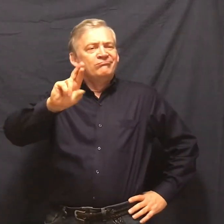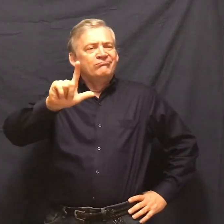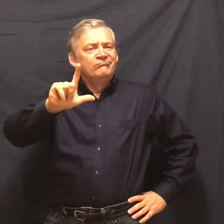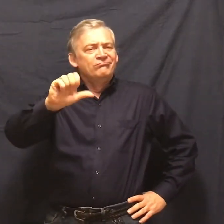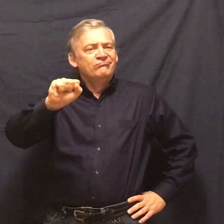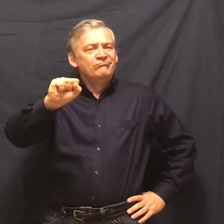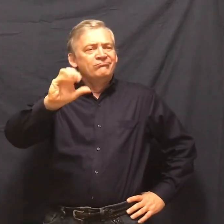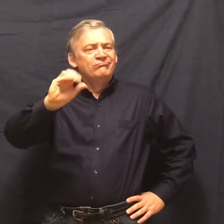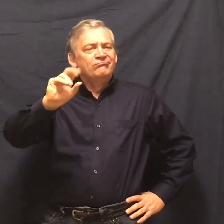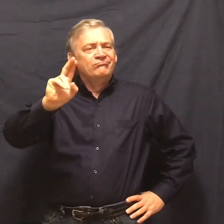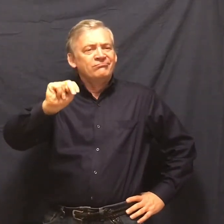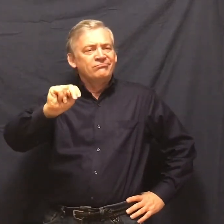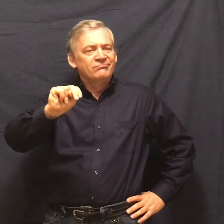I'm George Milton.